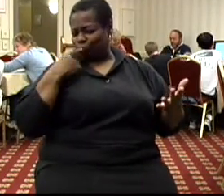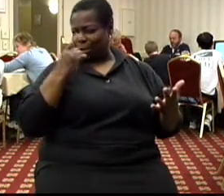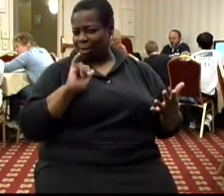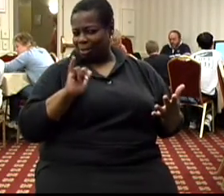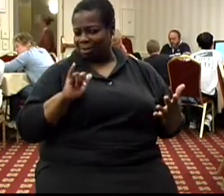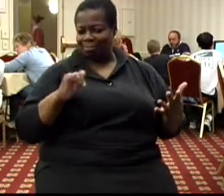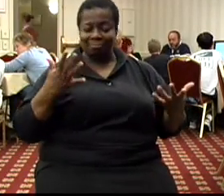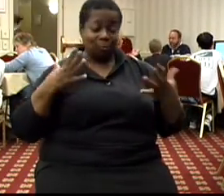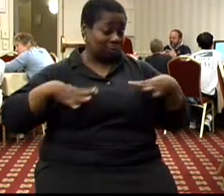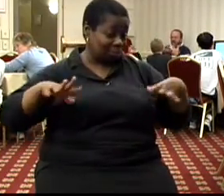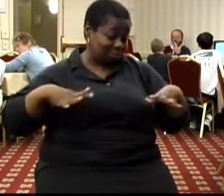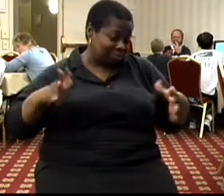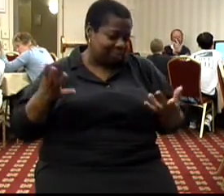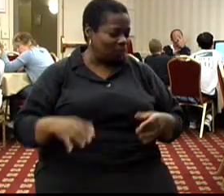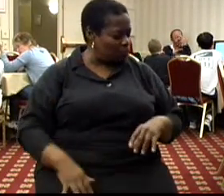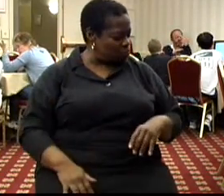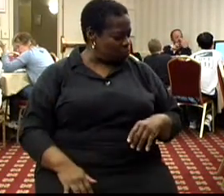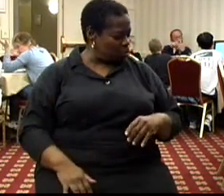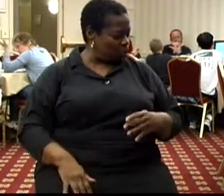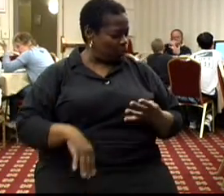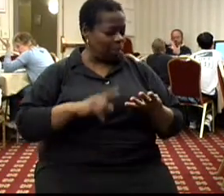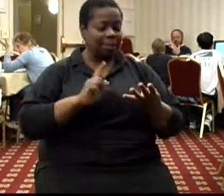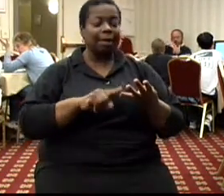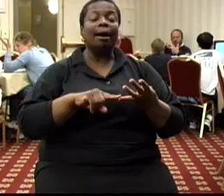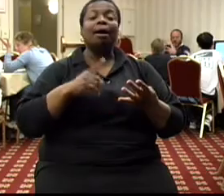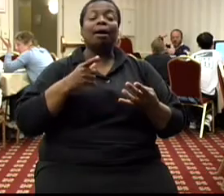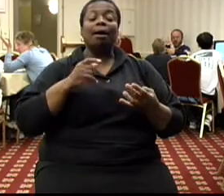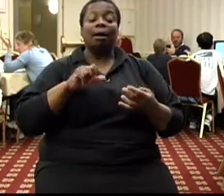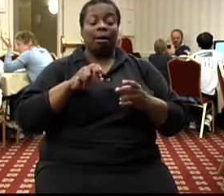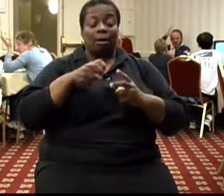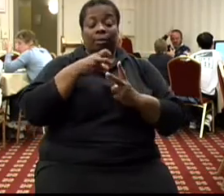the type of dress that's being worn. Is it a dress, in fact?